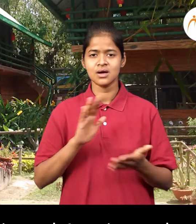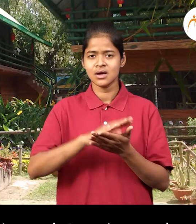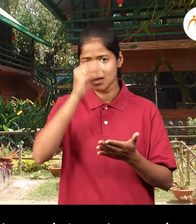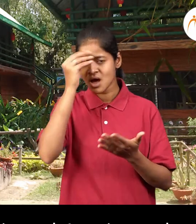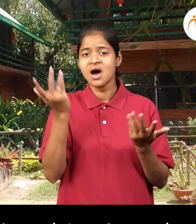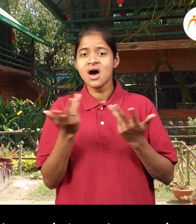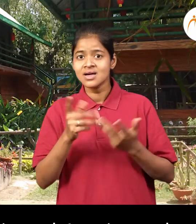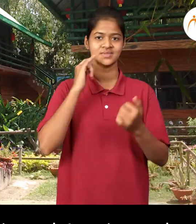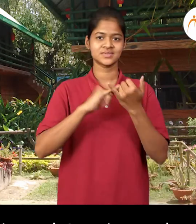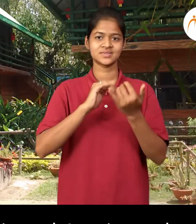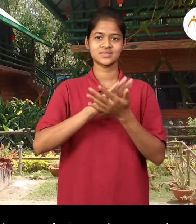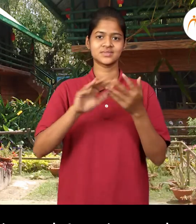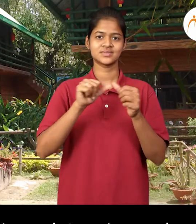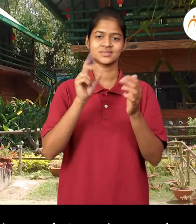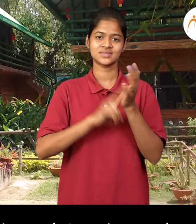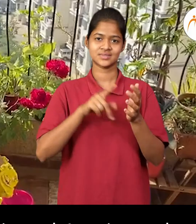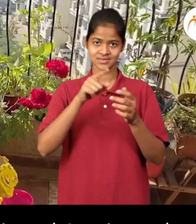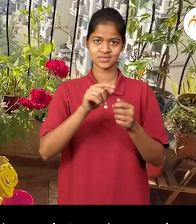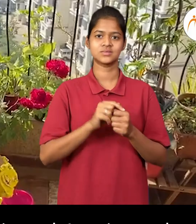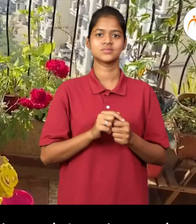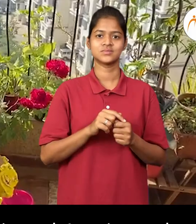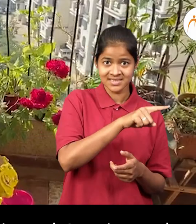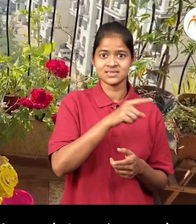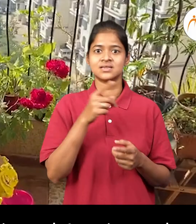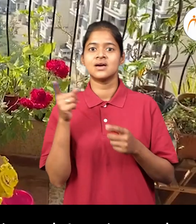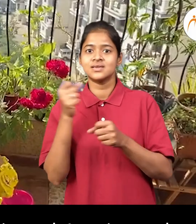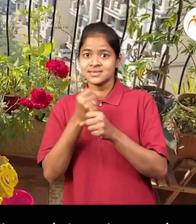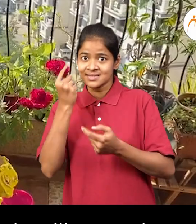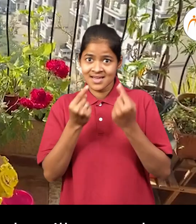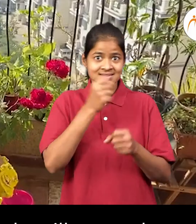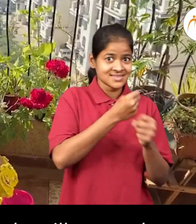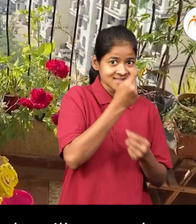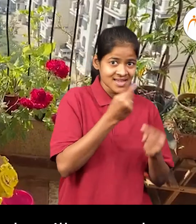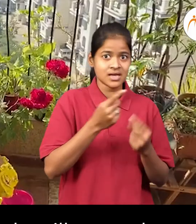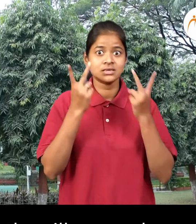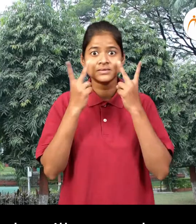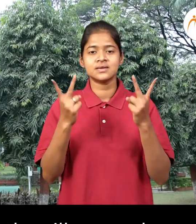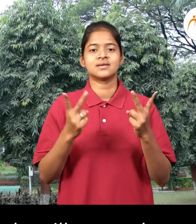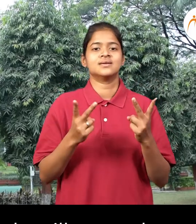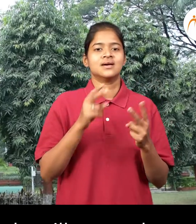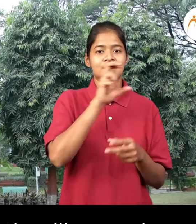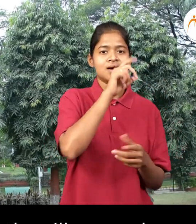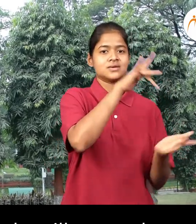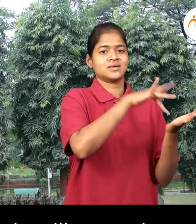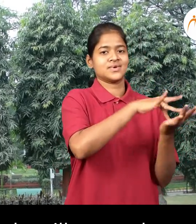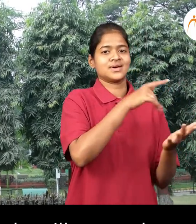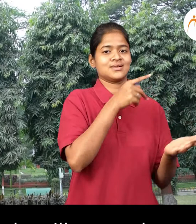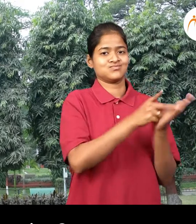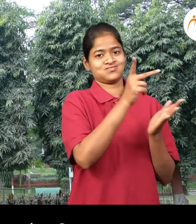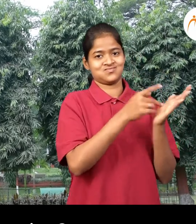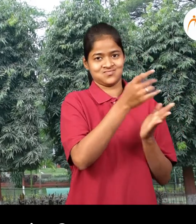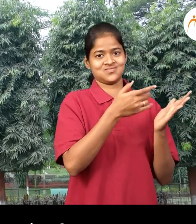we saw ishaan's and aria's gardens we took a walk in the village park